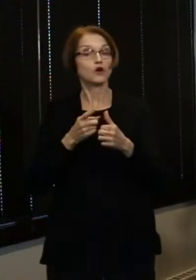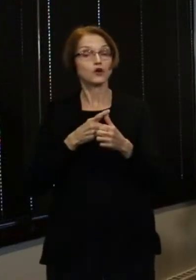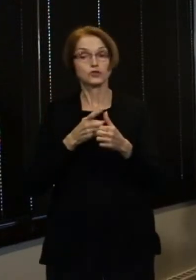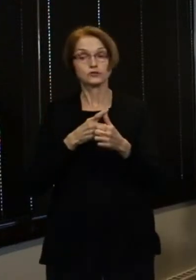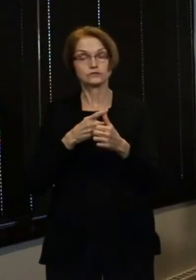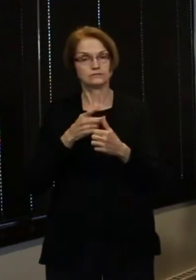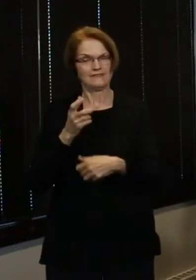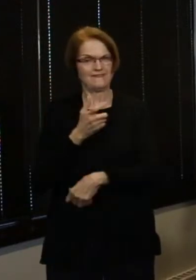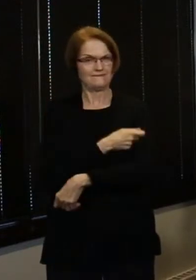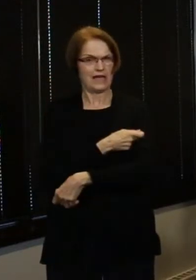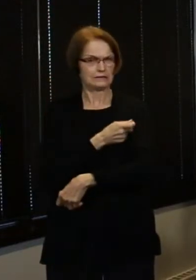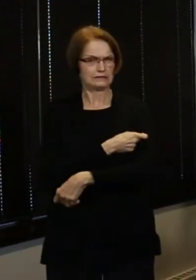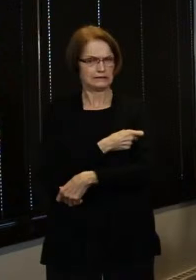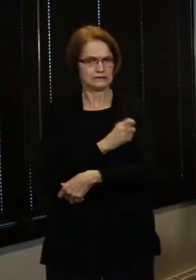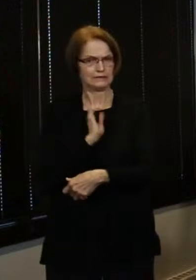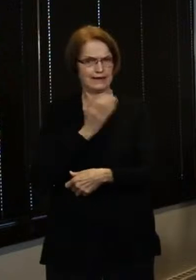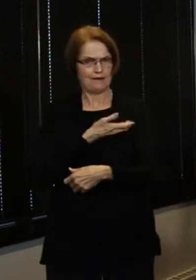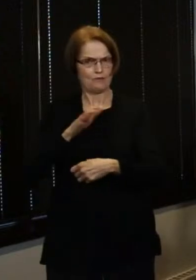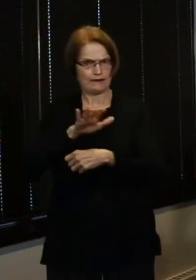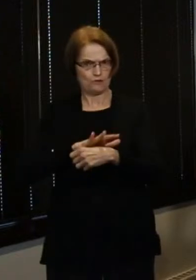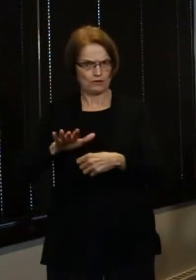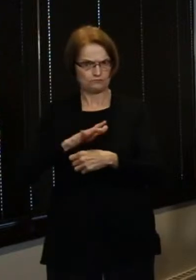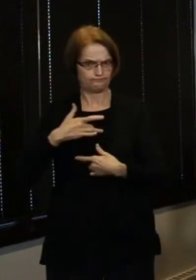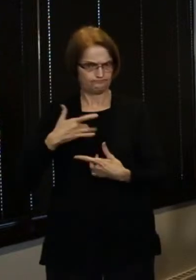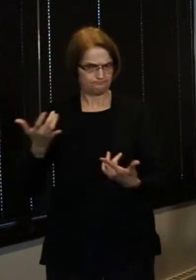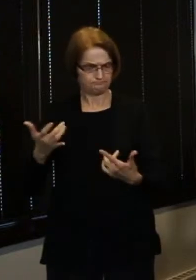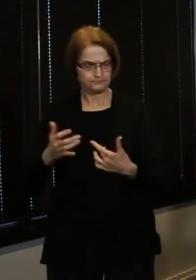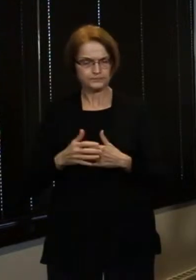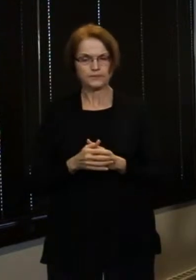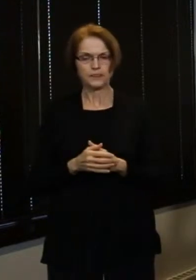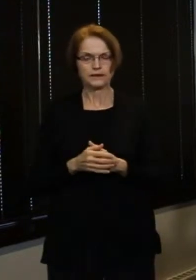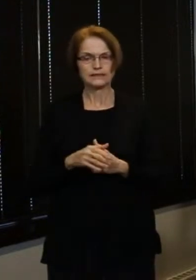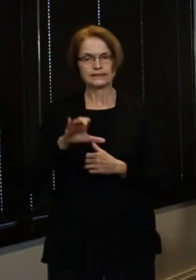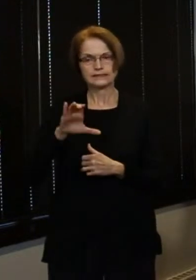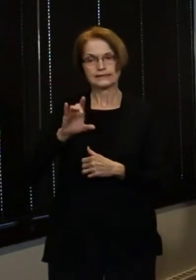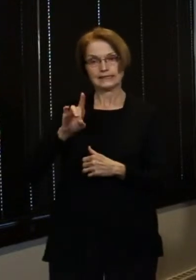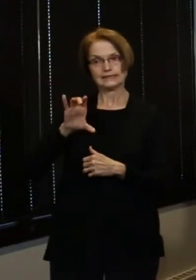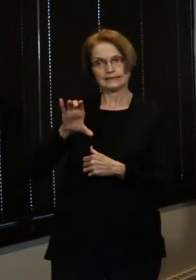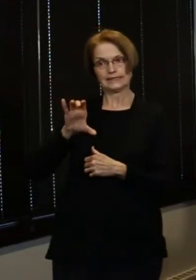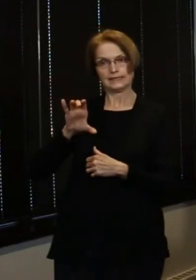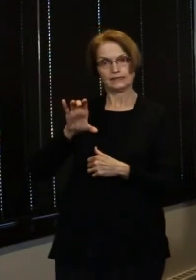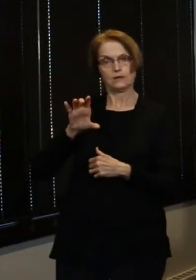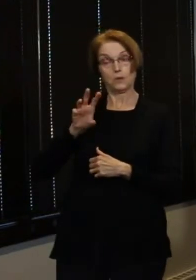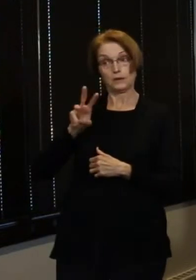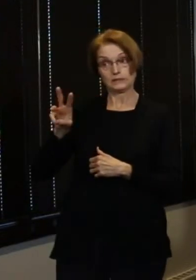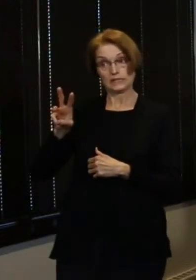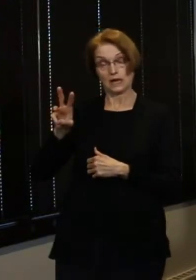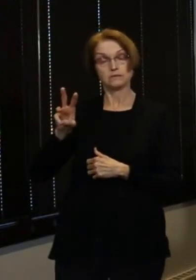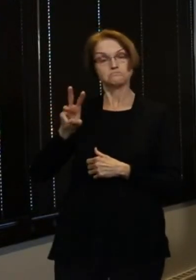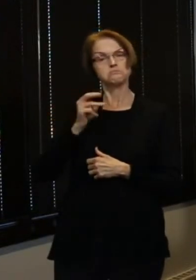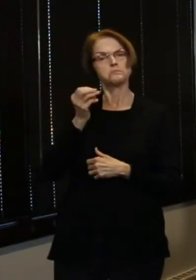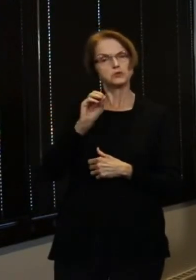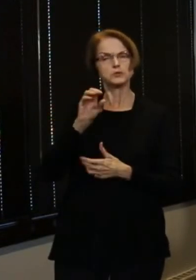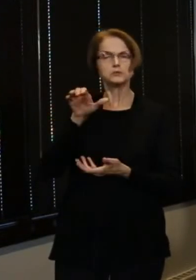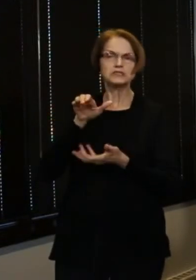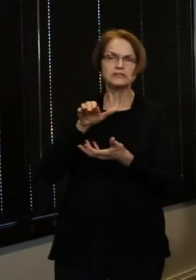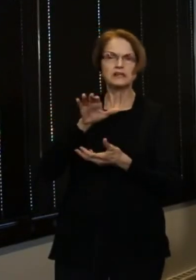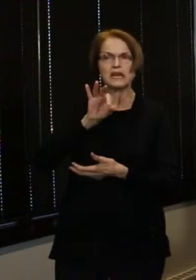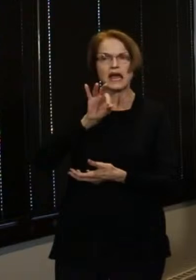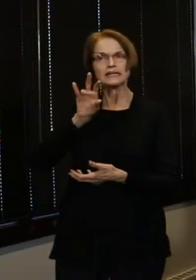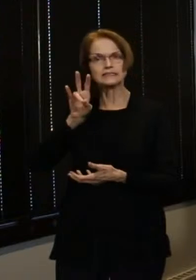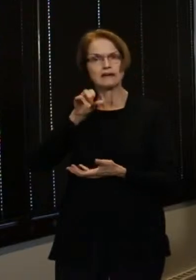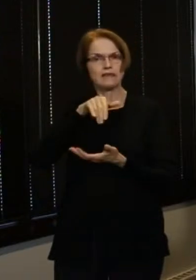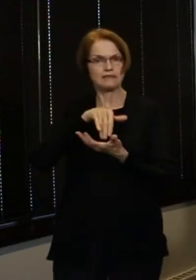within our region. So, according to the CDC website, Missouri is now receiving around